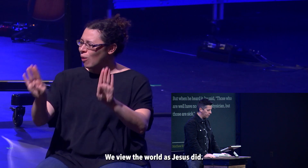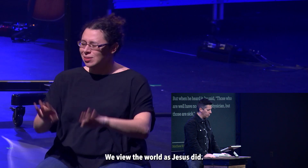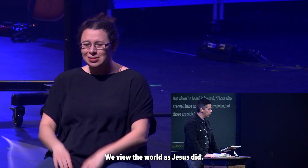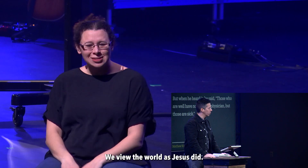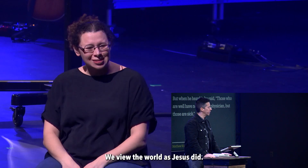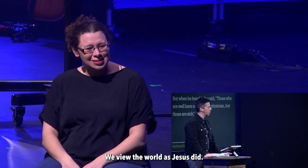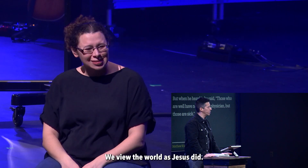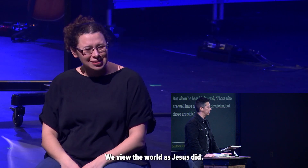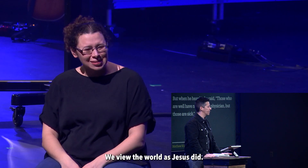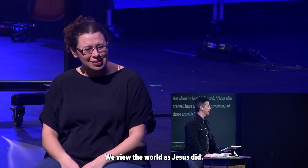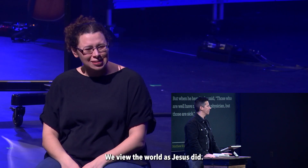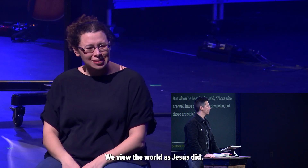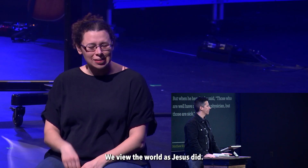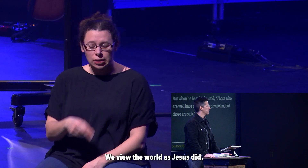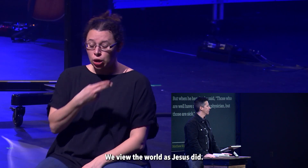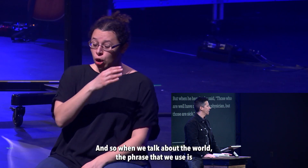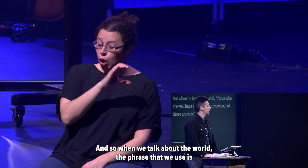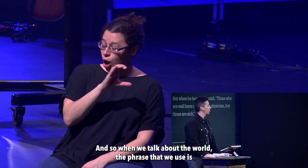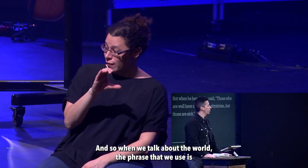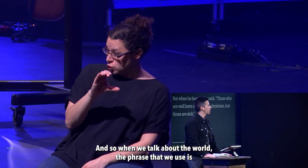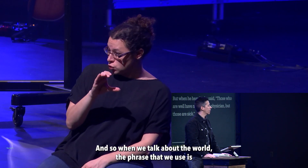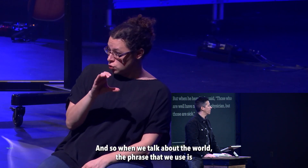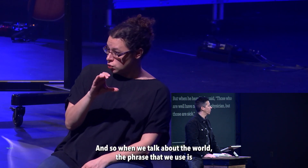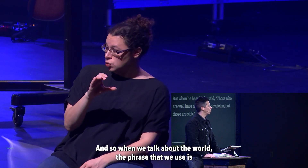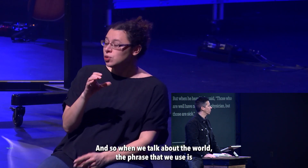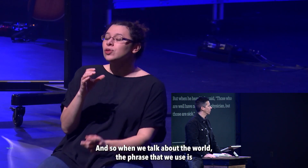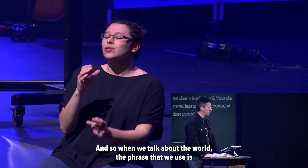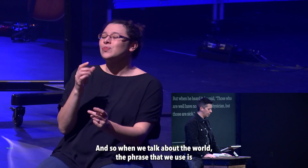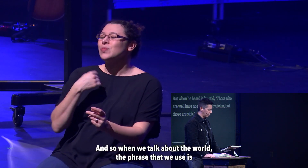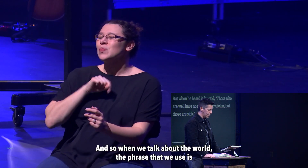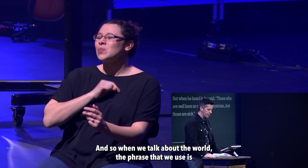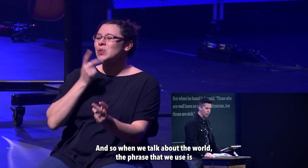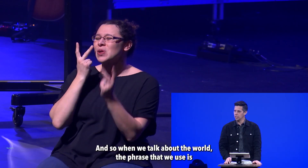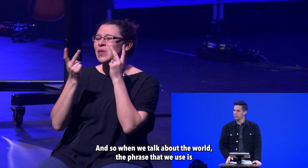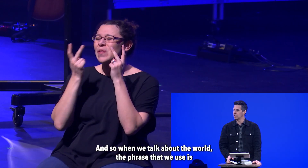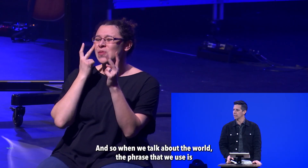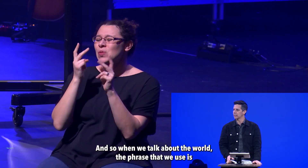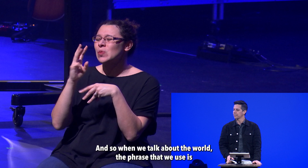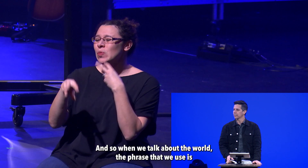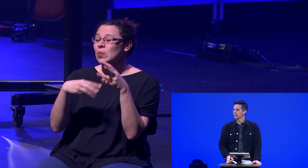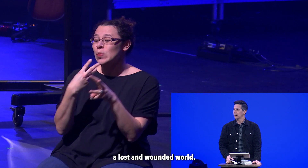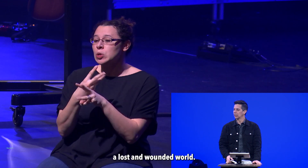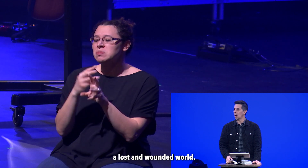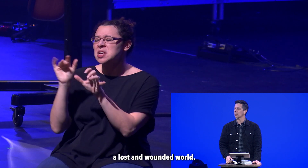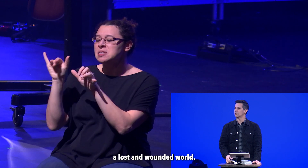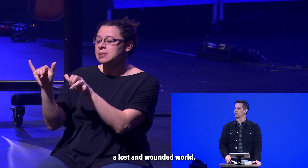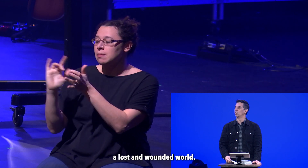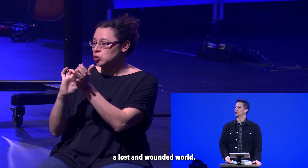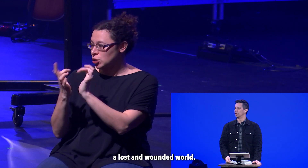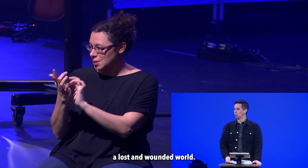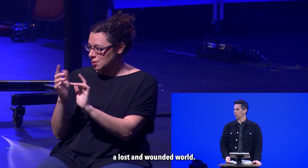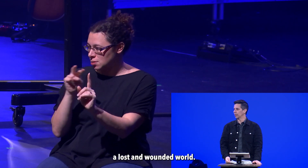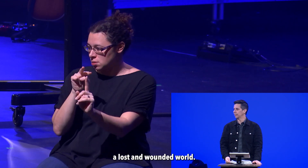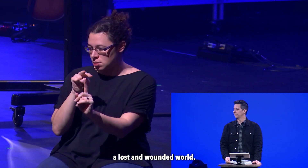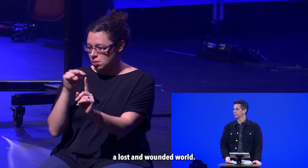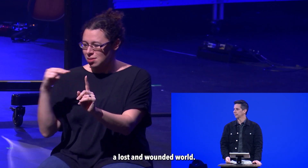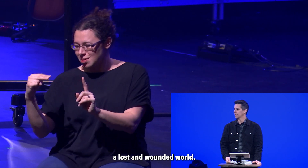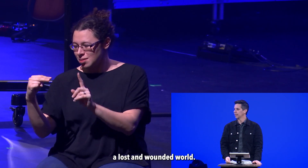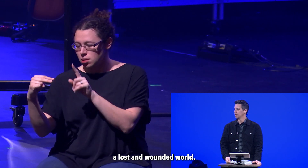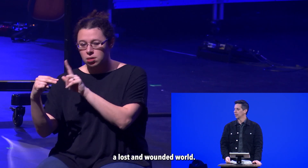Harvester, we view the world as Jesus did. And so when we talk about the world, the phrase that we use is a lost and wounded